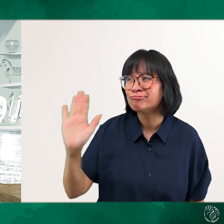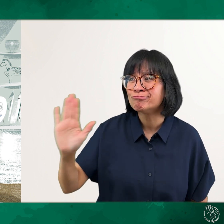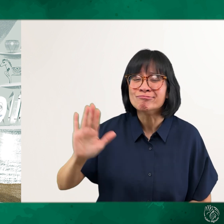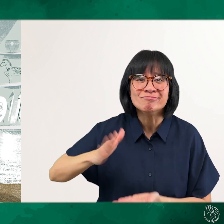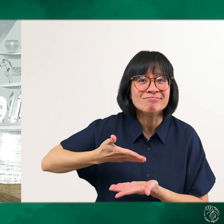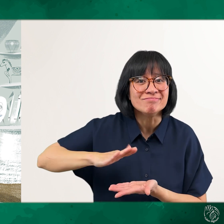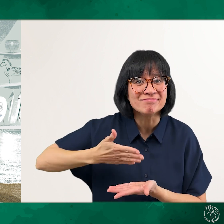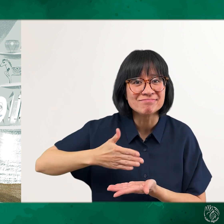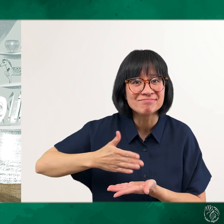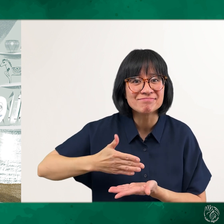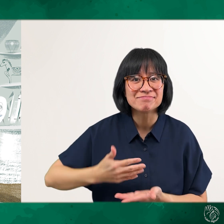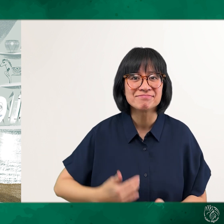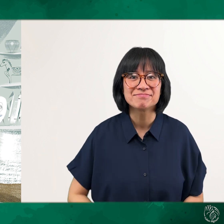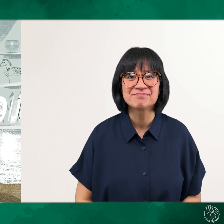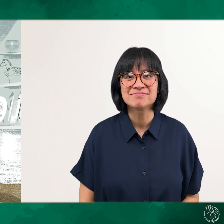all.